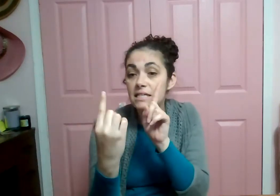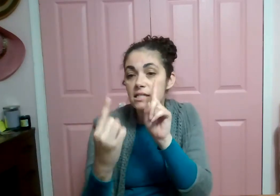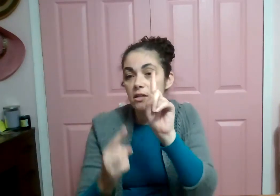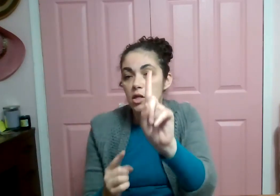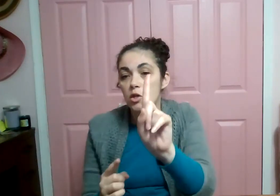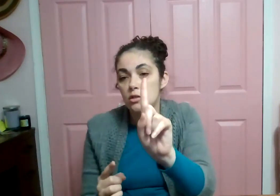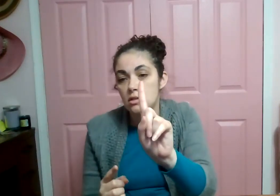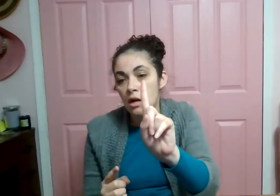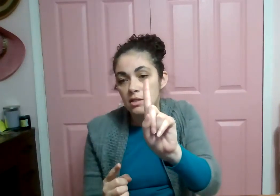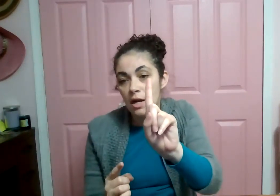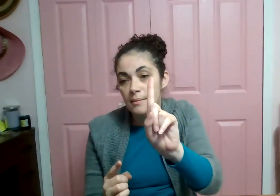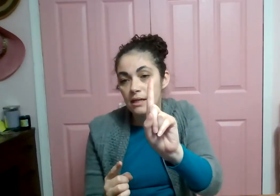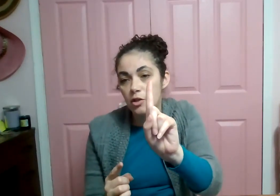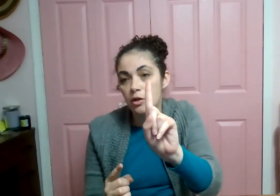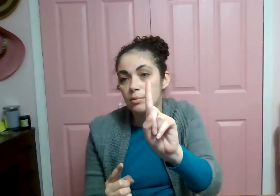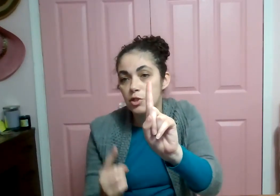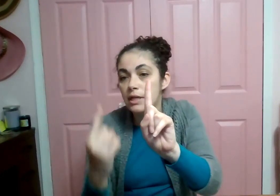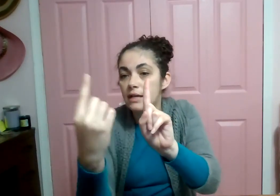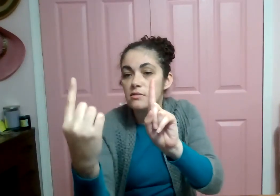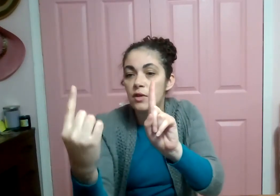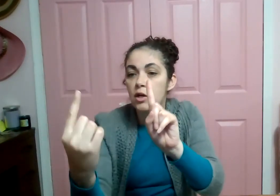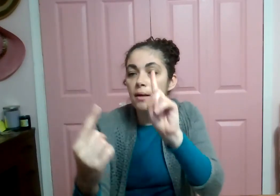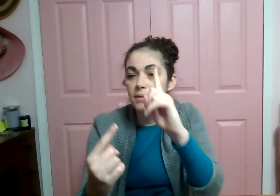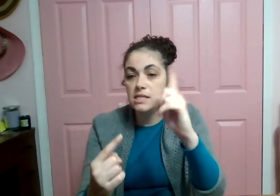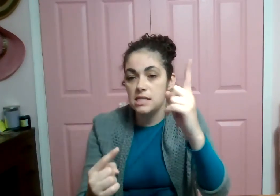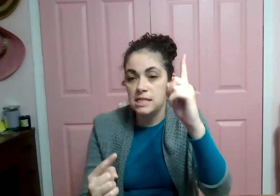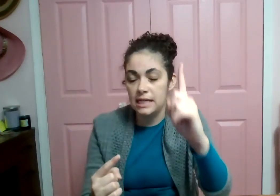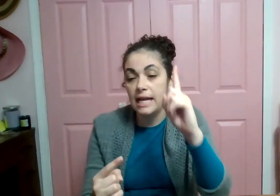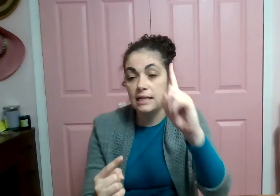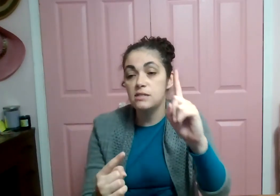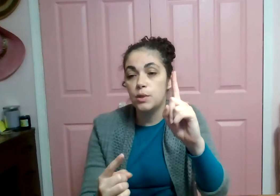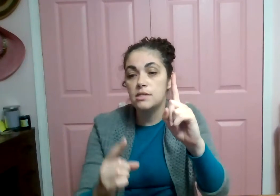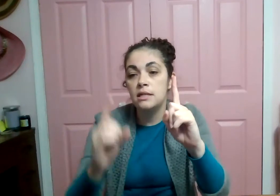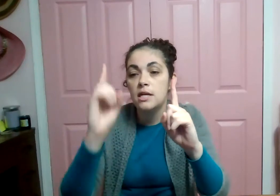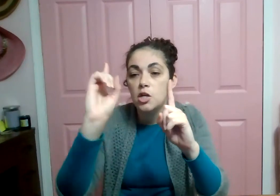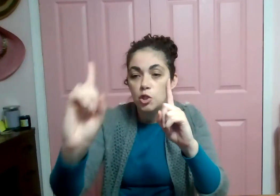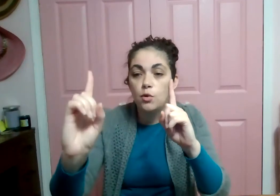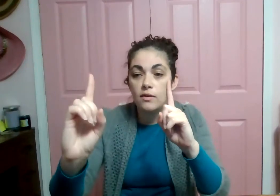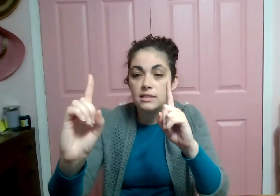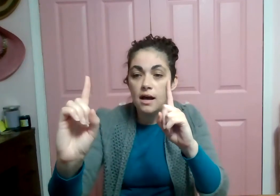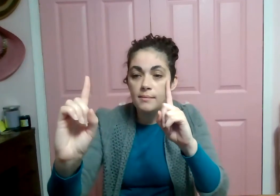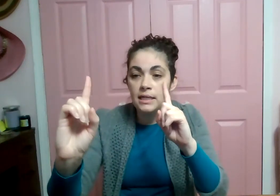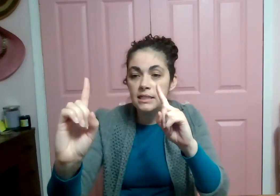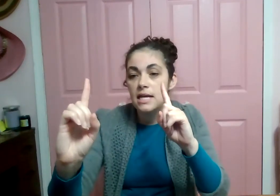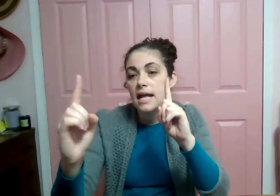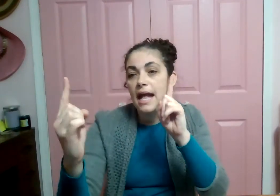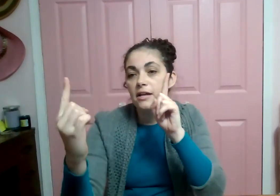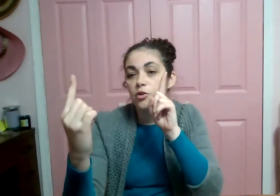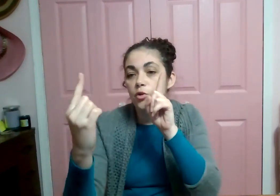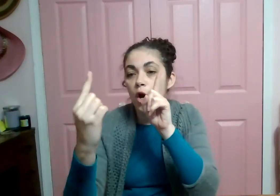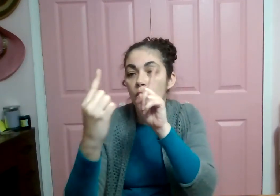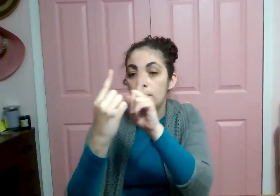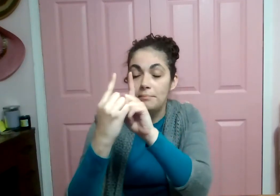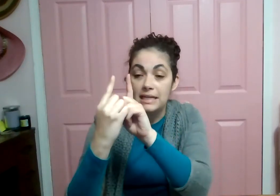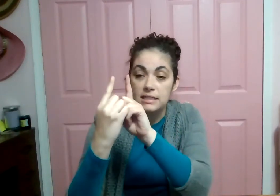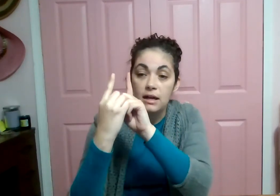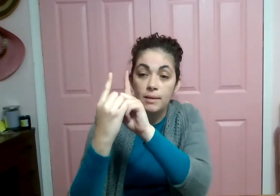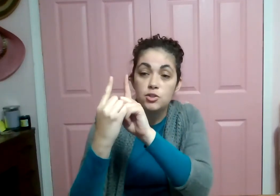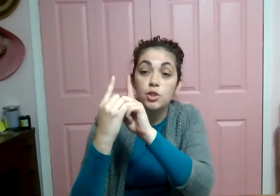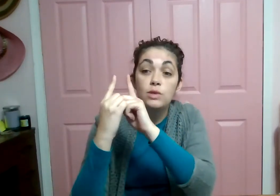meet, non-dominant, you're going to put your index finger up. This is indicating this person. You are the dominant and you go meet. Now make sure you